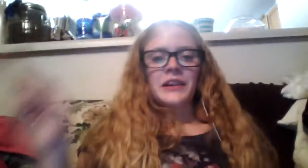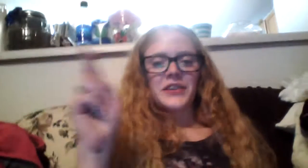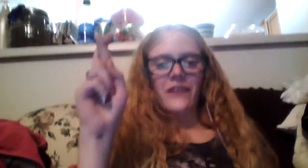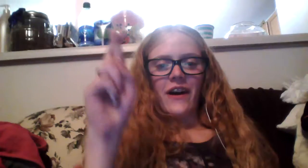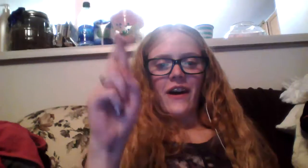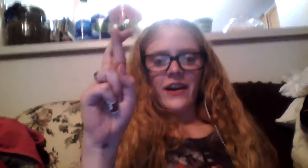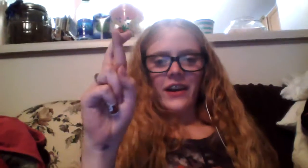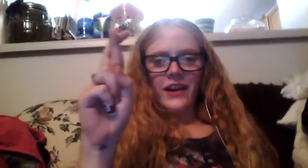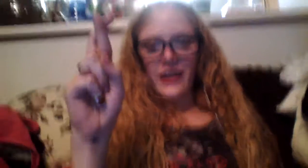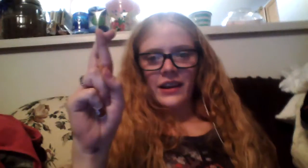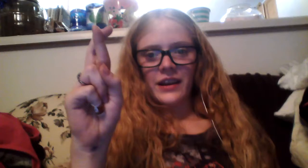So R.